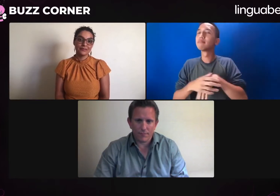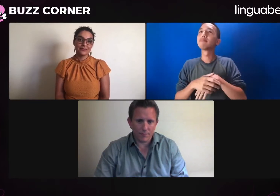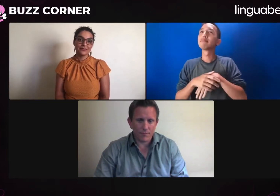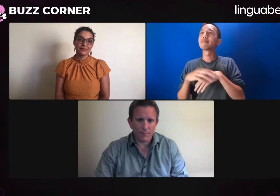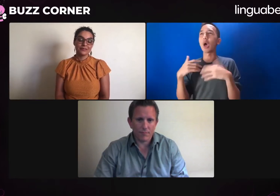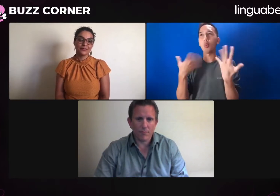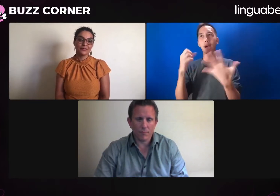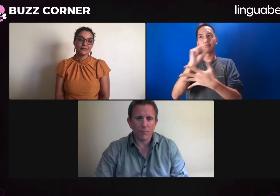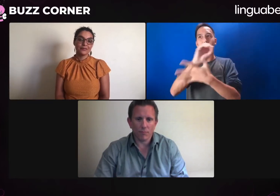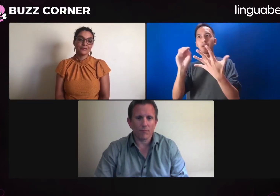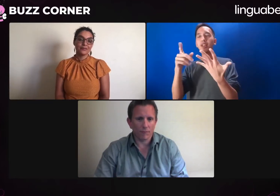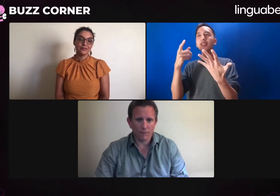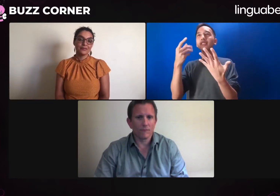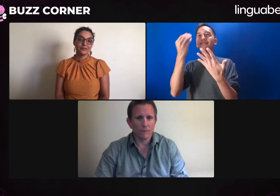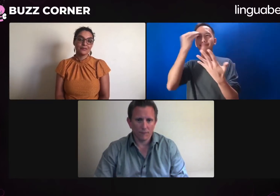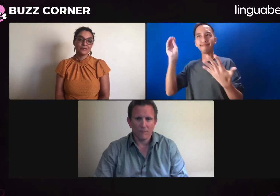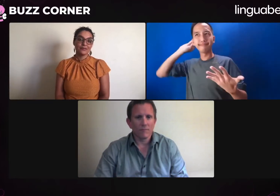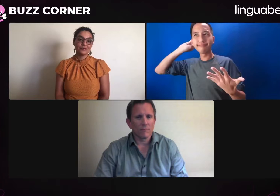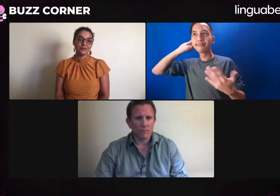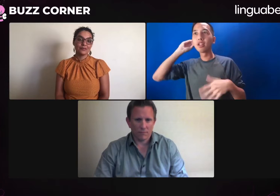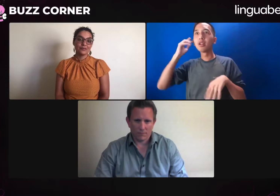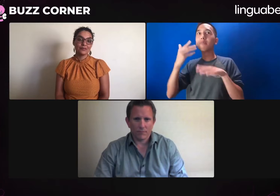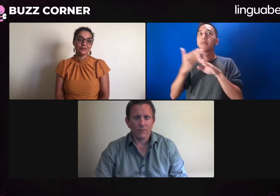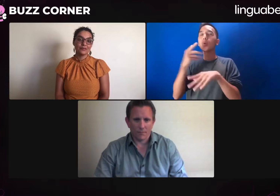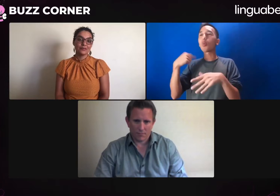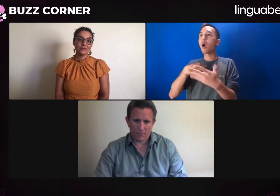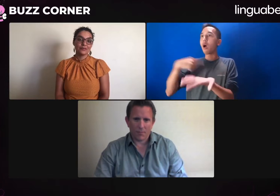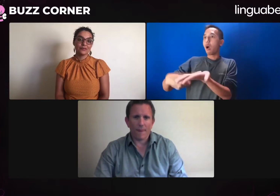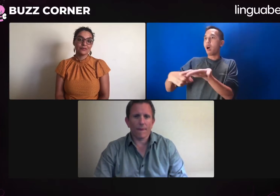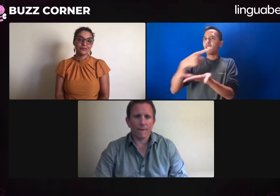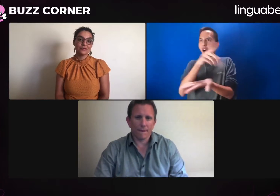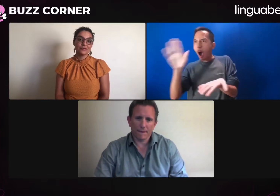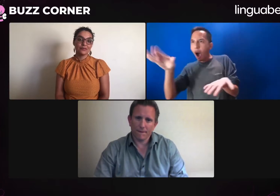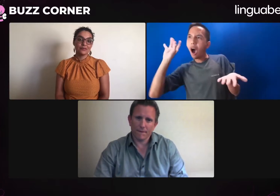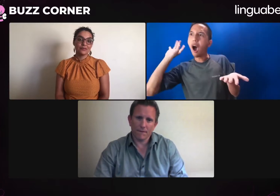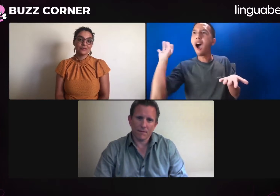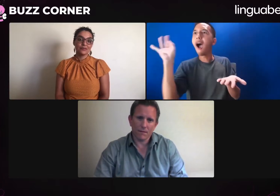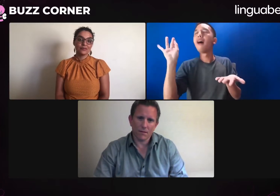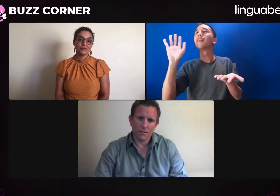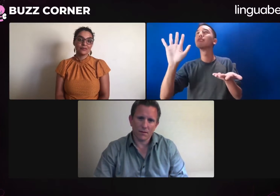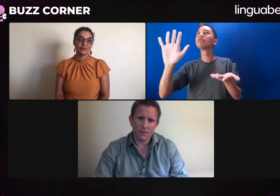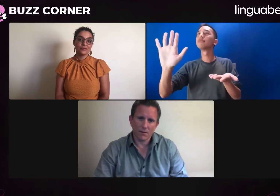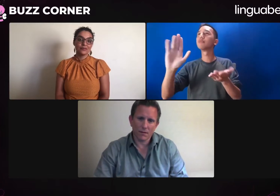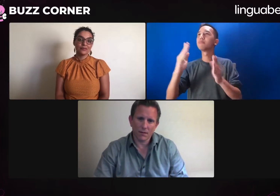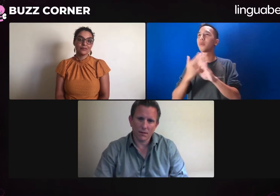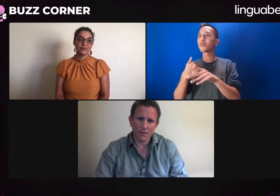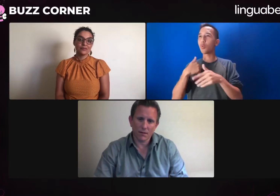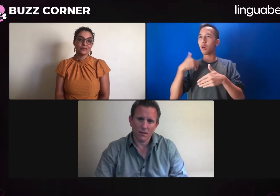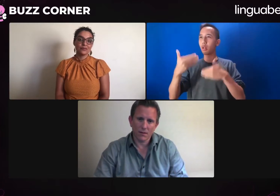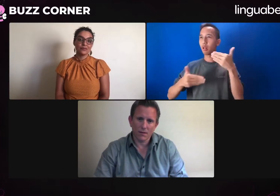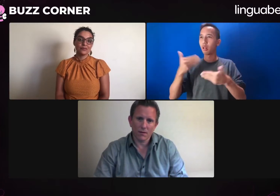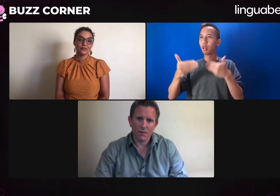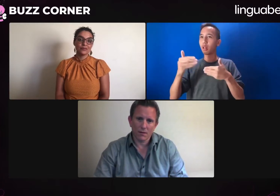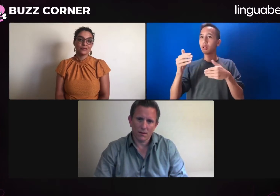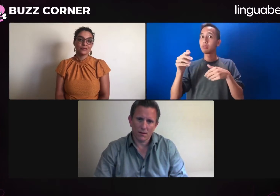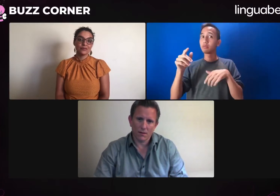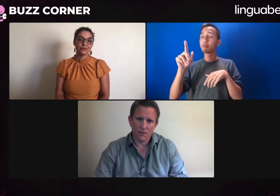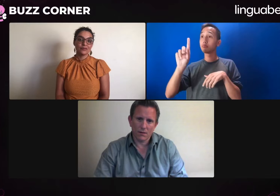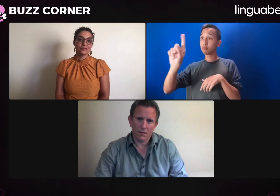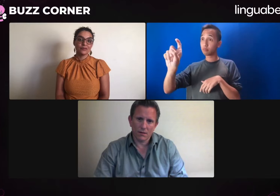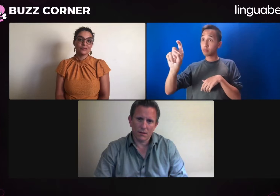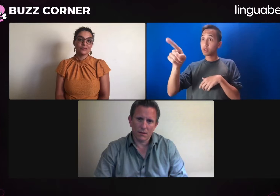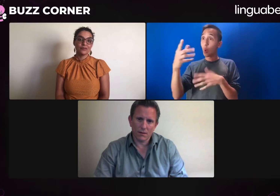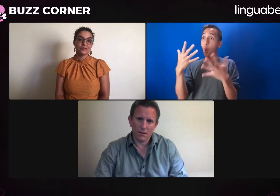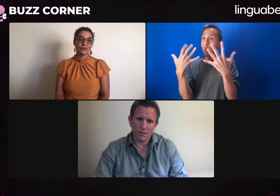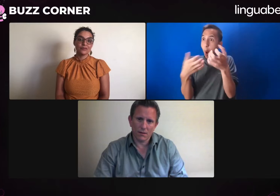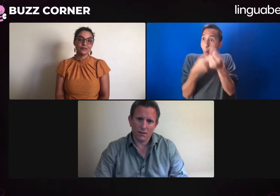case. There is multiple. And I want you to all keep that in mind before we get into further discussion. And I don't want anybody getting